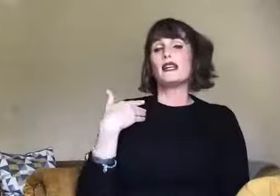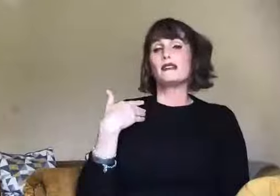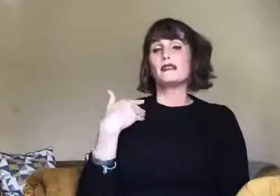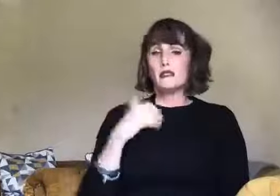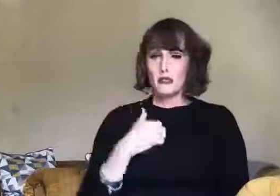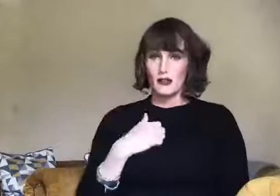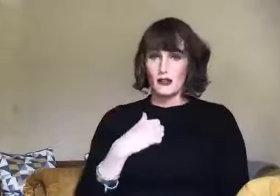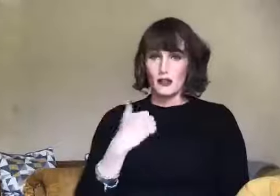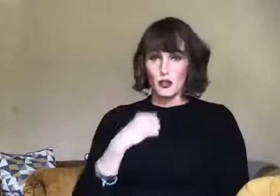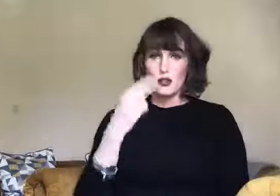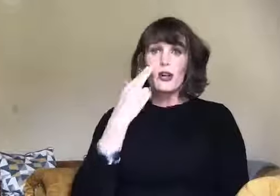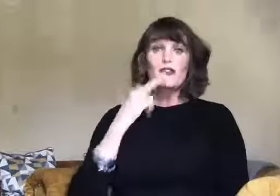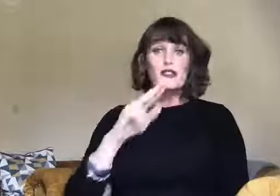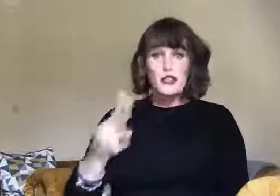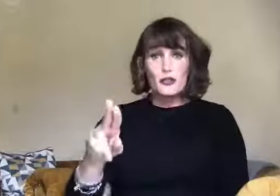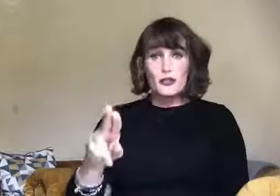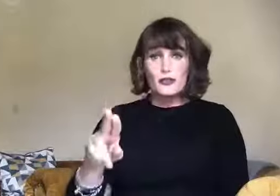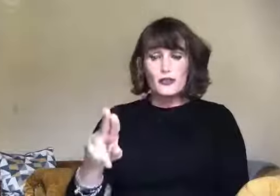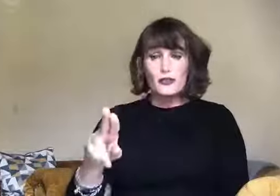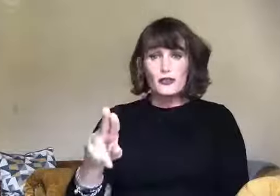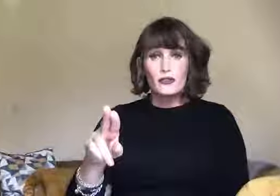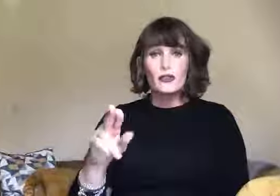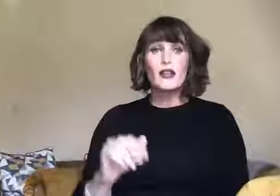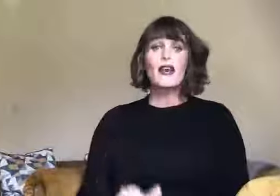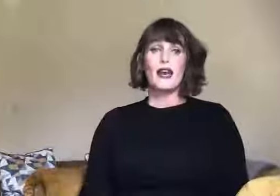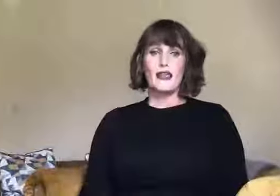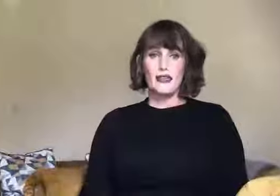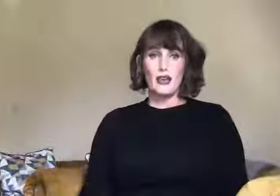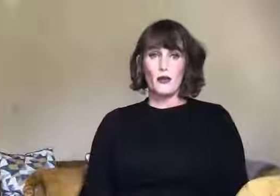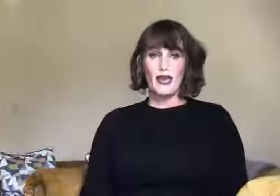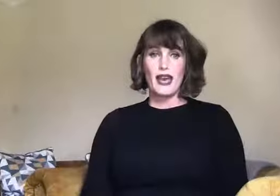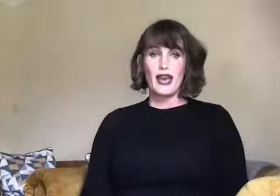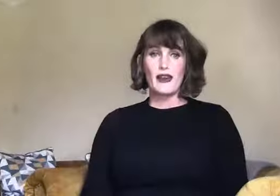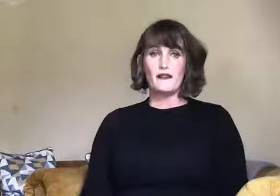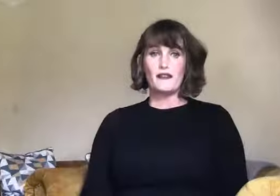morning. Good afternoon. And then we have